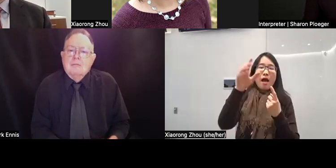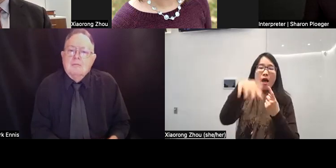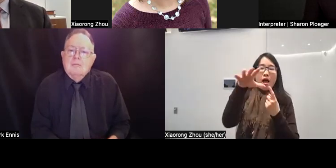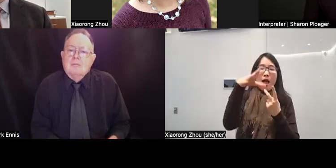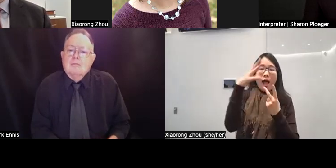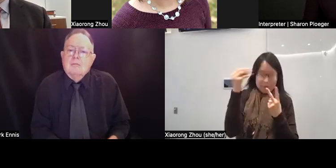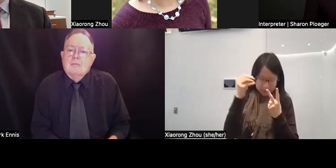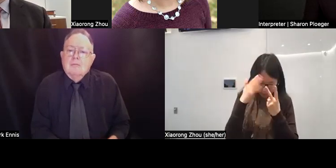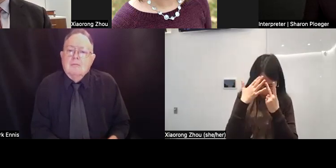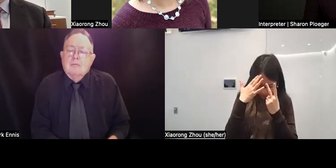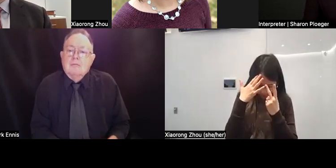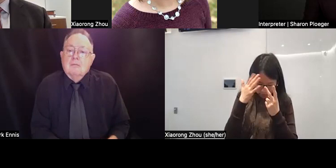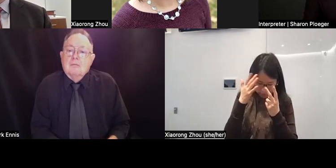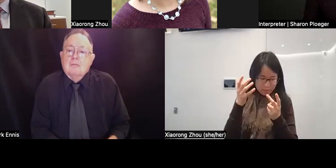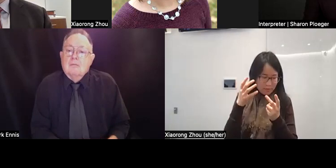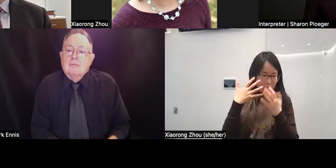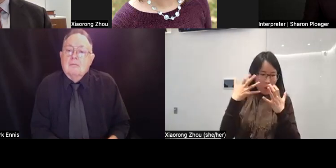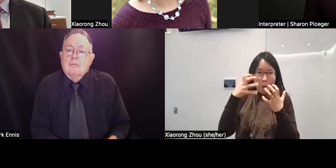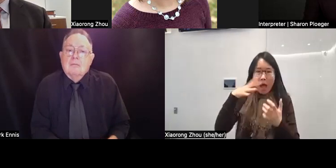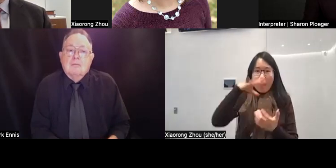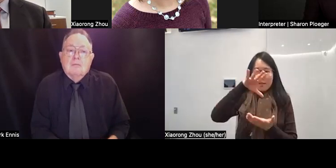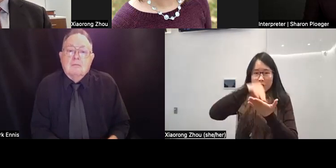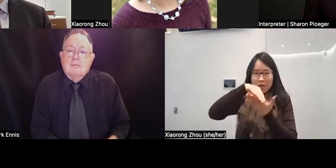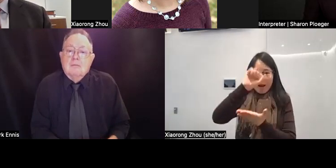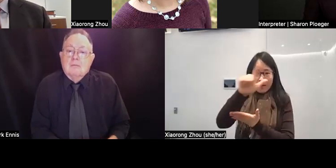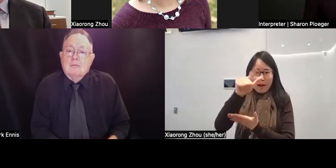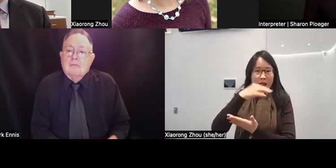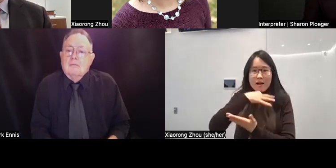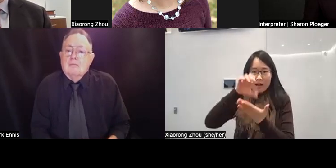It's in the Anik Castle in England is where the camp will be.